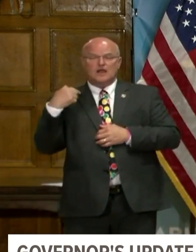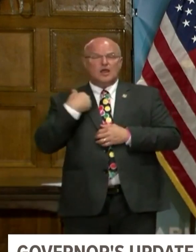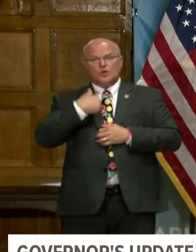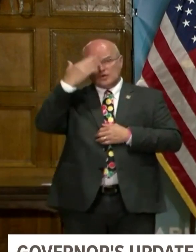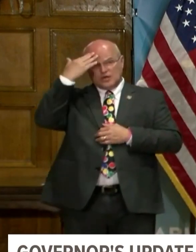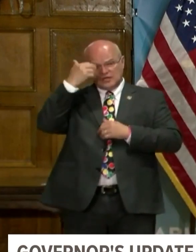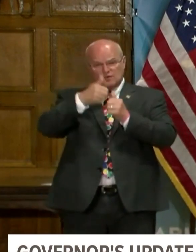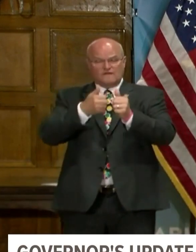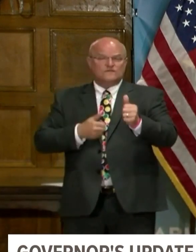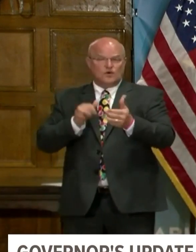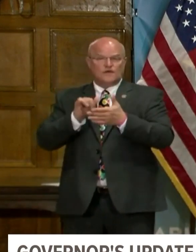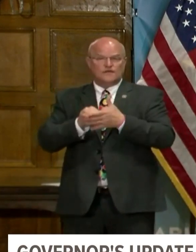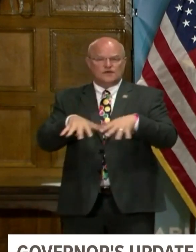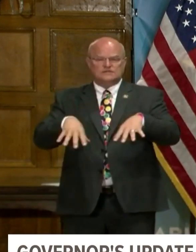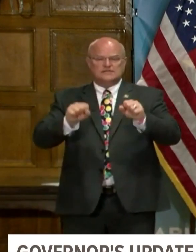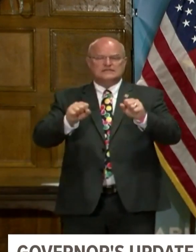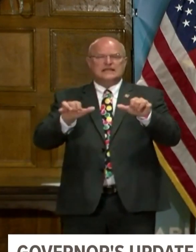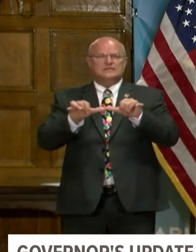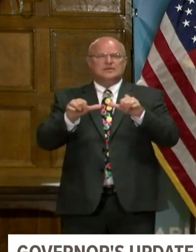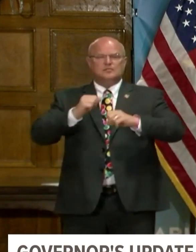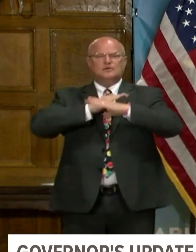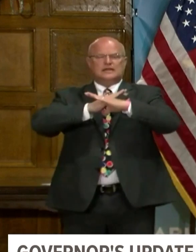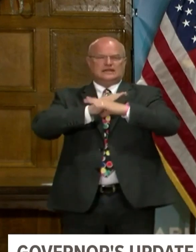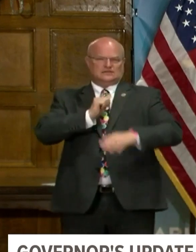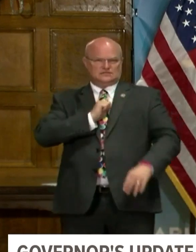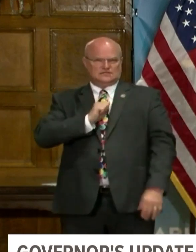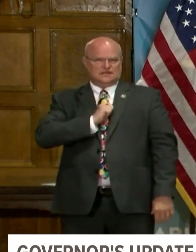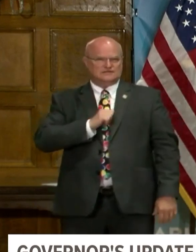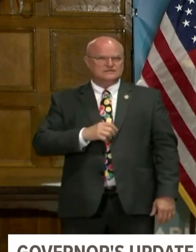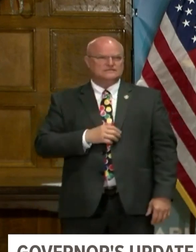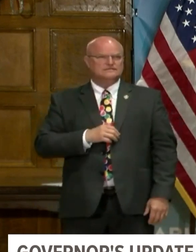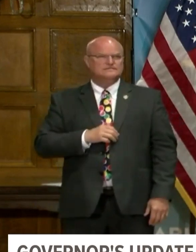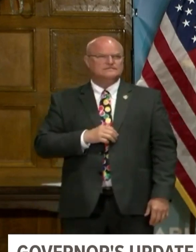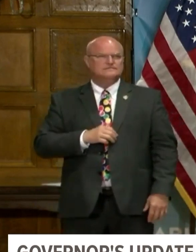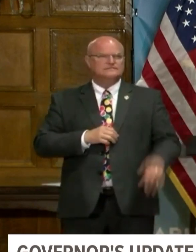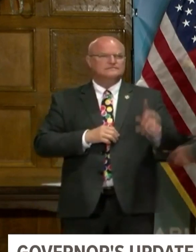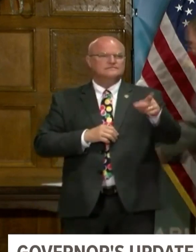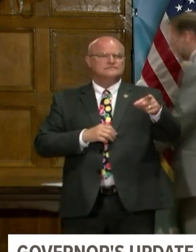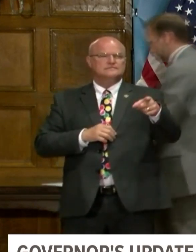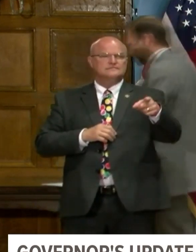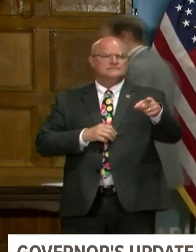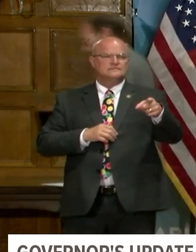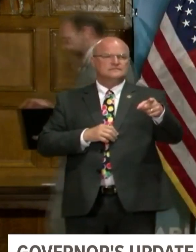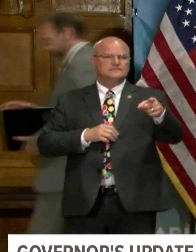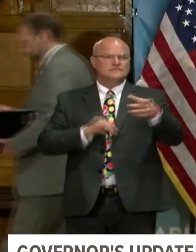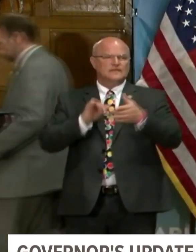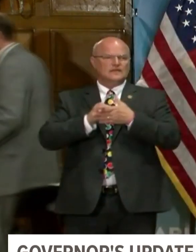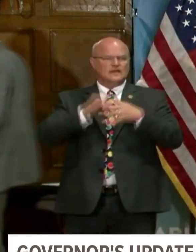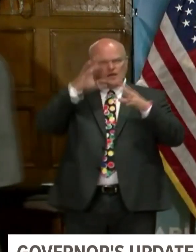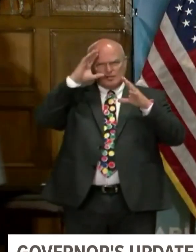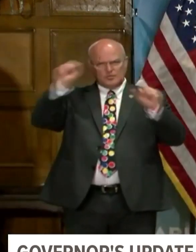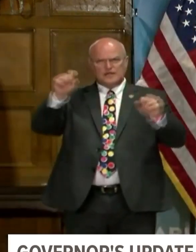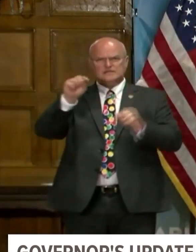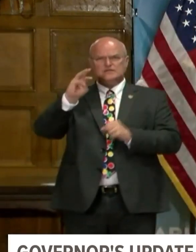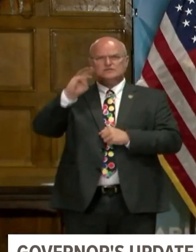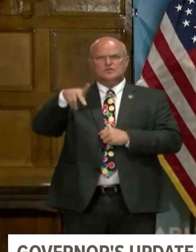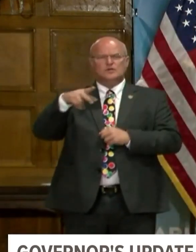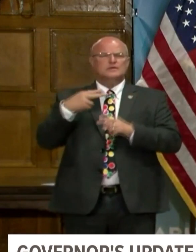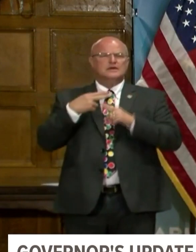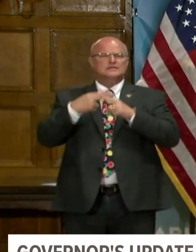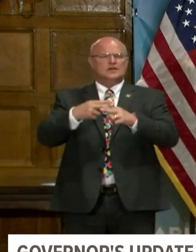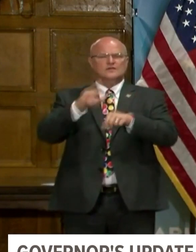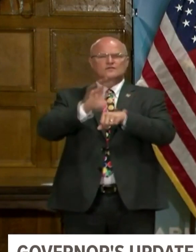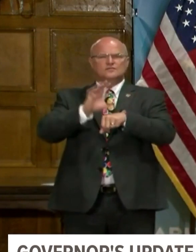to avoid those and take the measures to protect ourselves. Alex. Governor, President Trump is calling